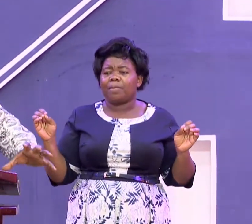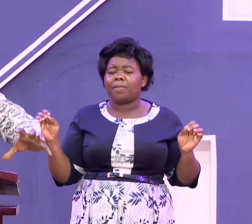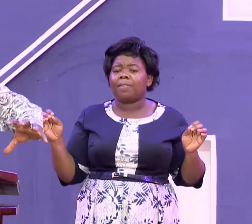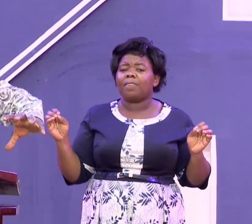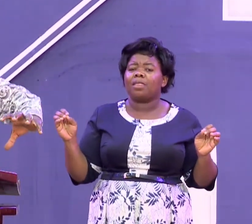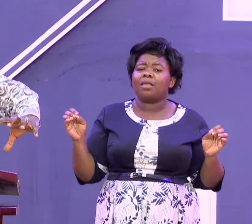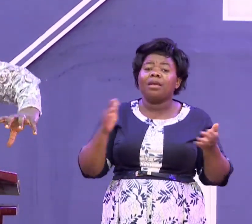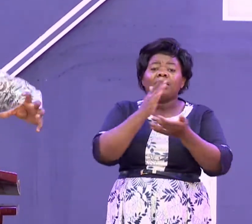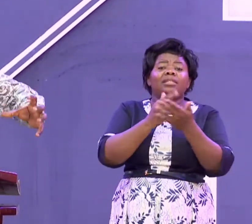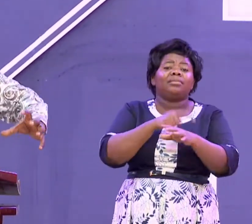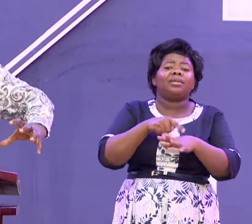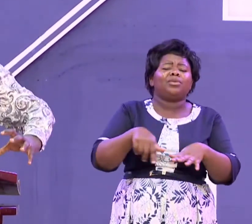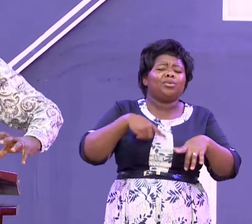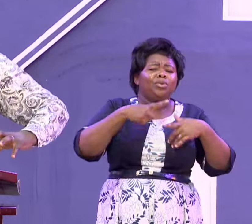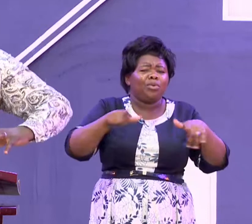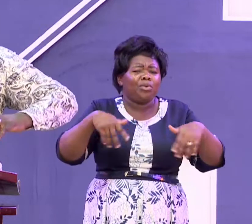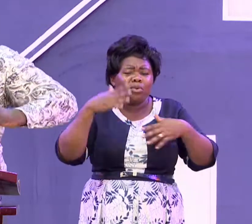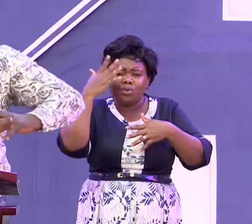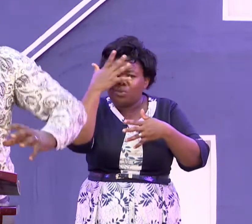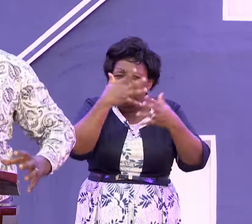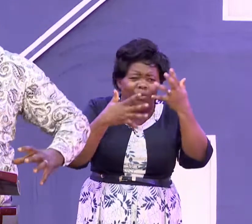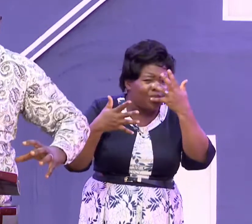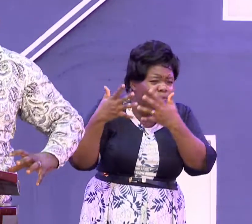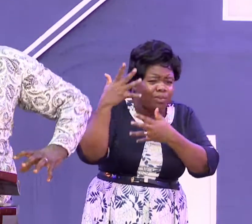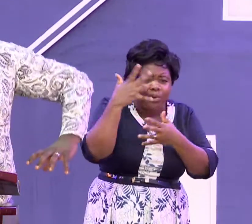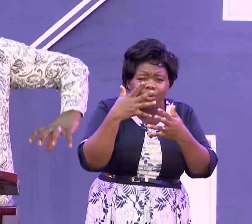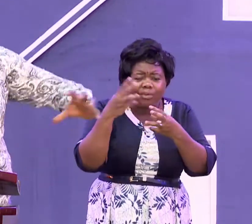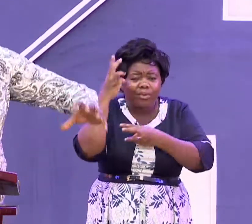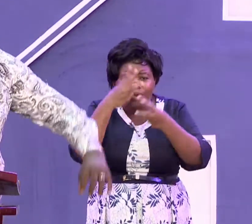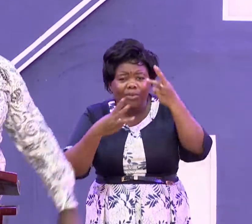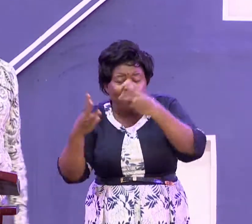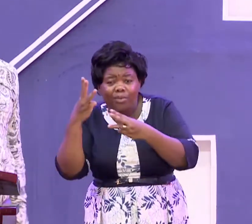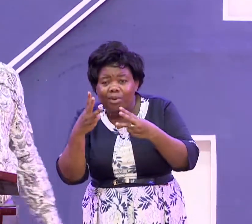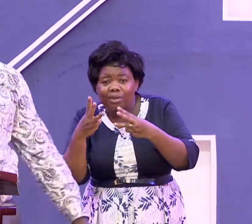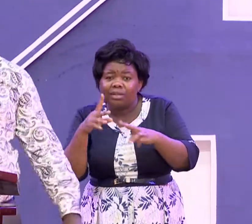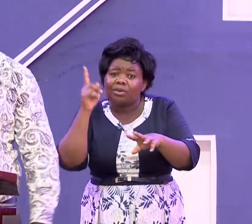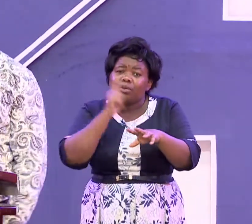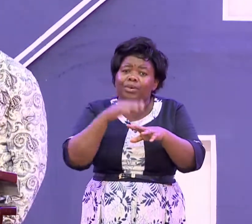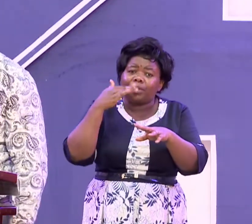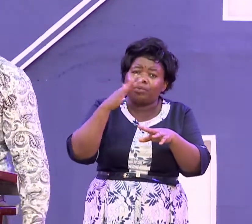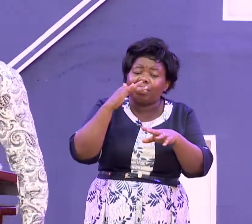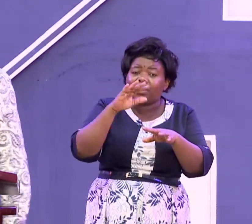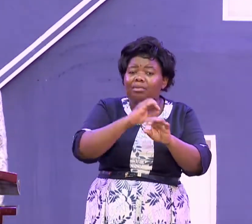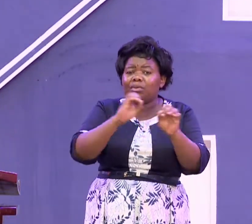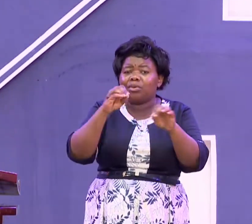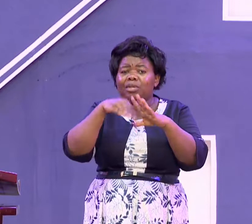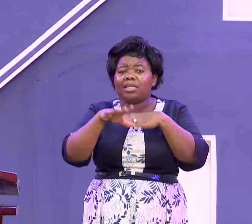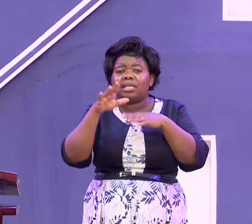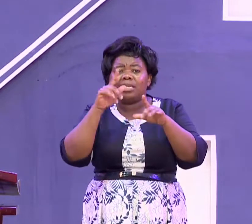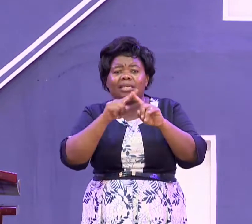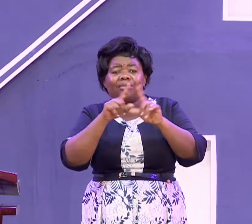know, sometimes we are so worried that when we're not speaking in tongues, we are not filled with the Holy Spirit. And